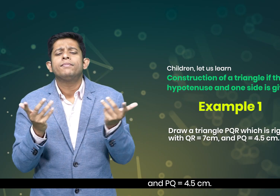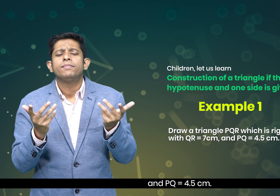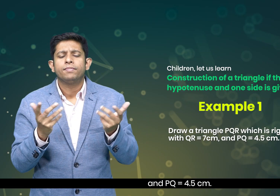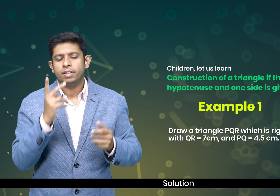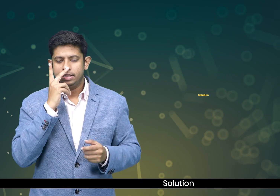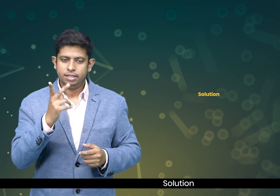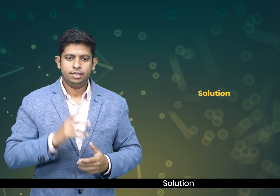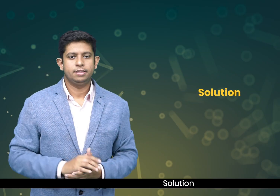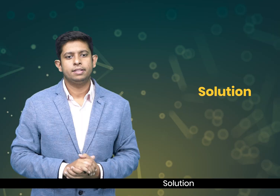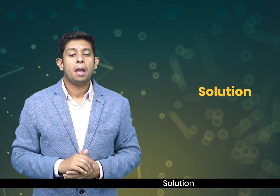Solution.